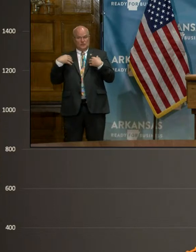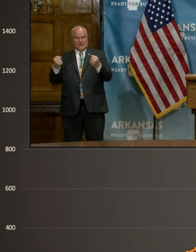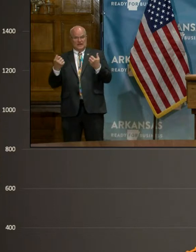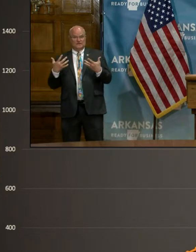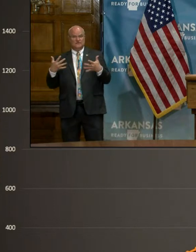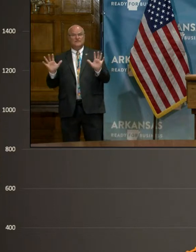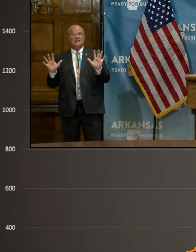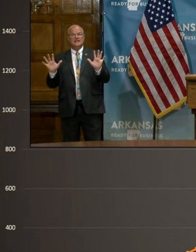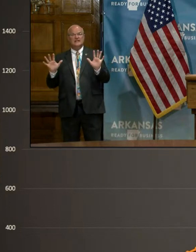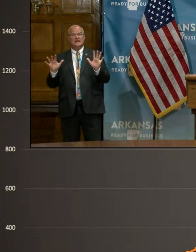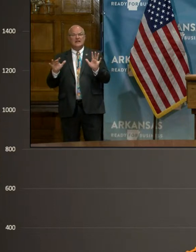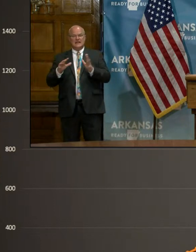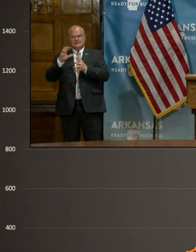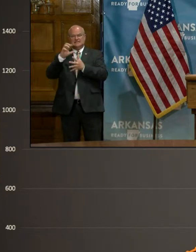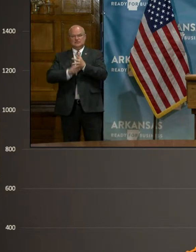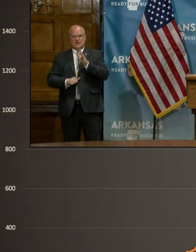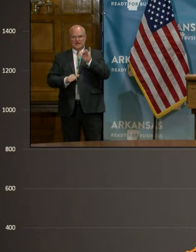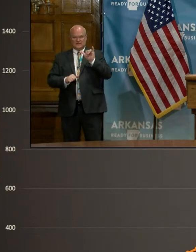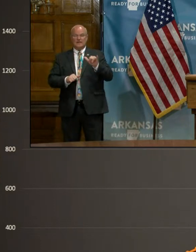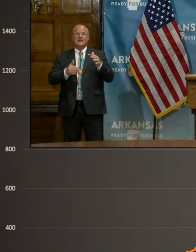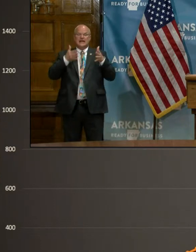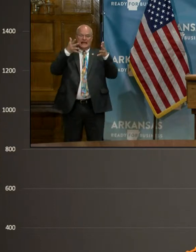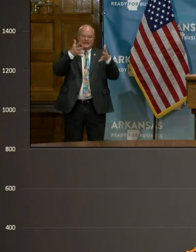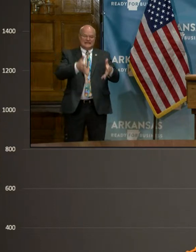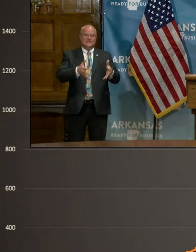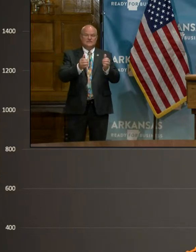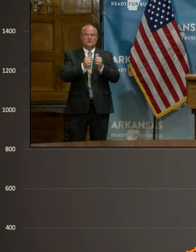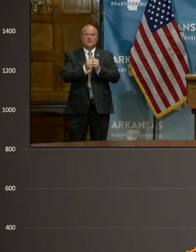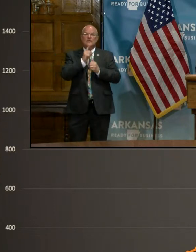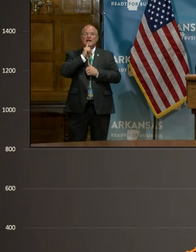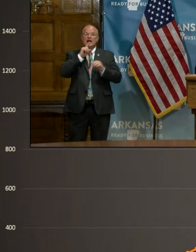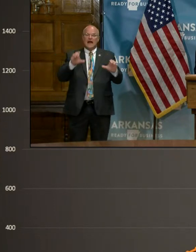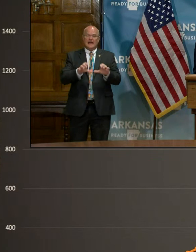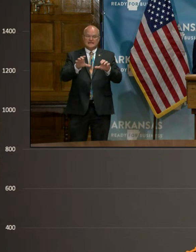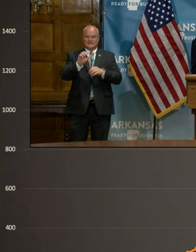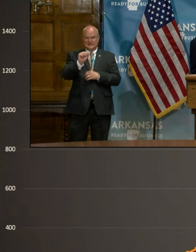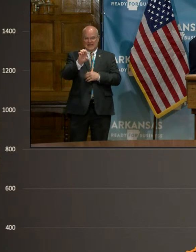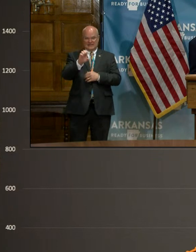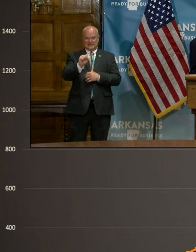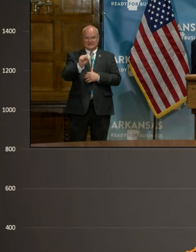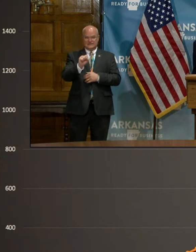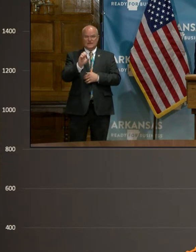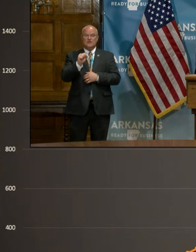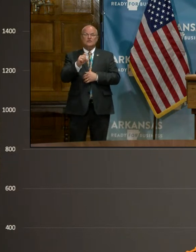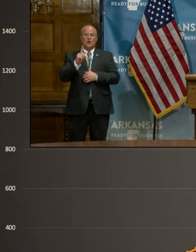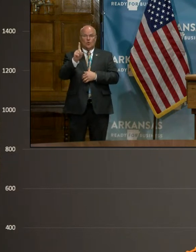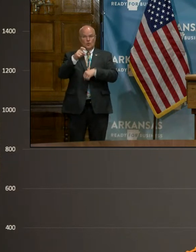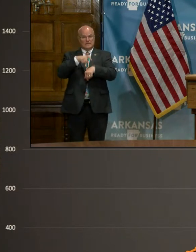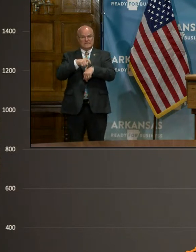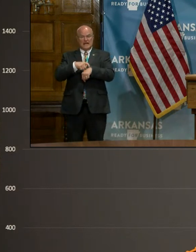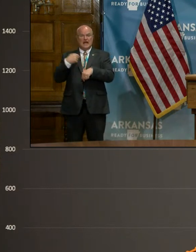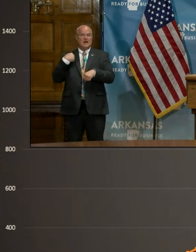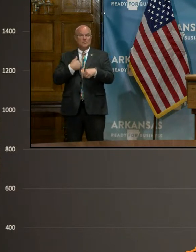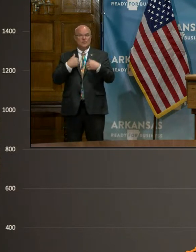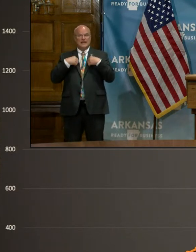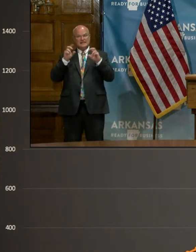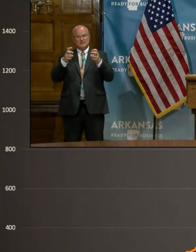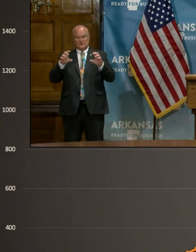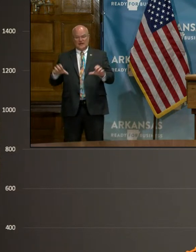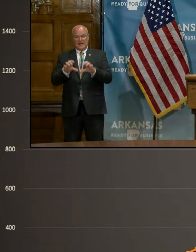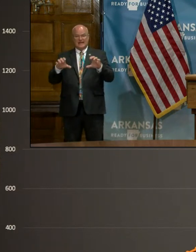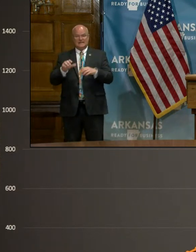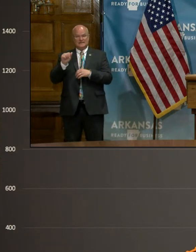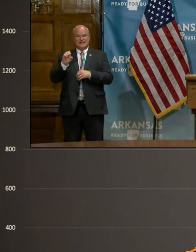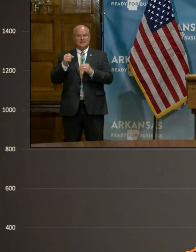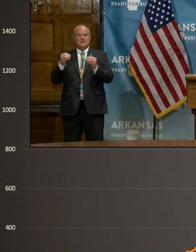recovered that you subtract from that, and that leaves you with the active cases. And so at one point we had, in terms of